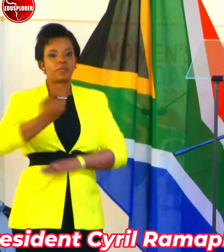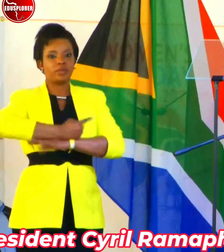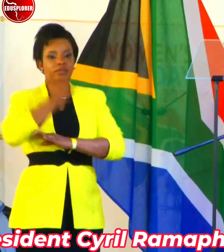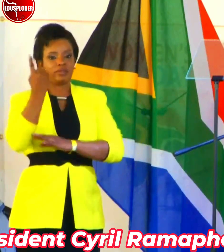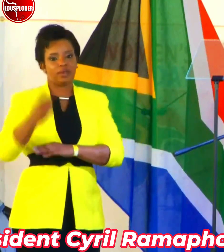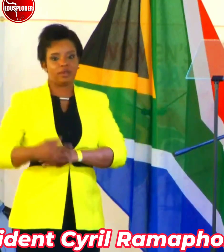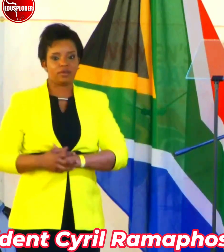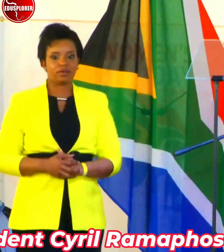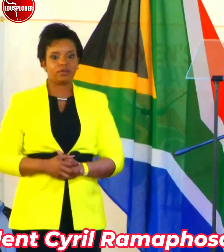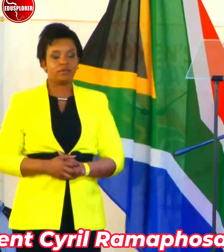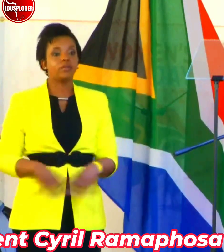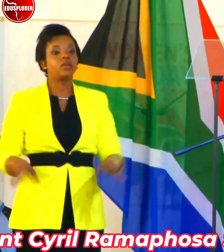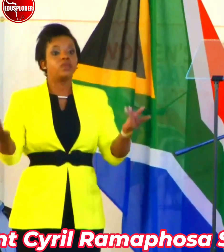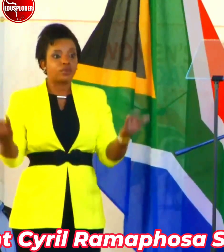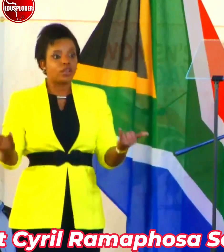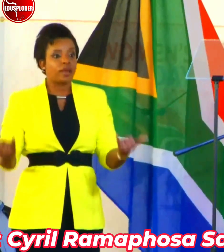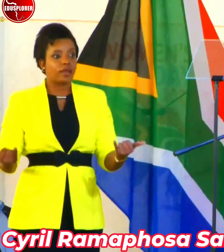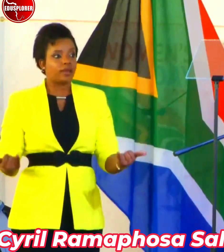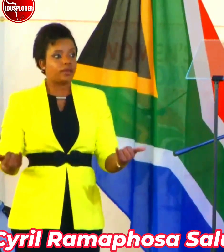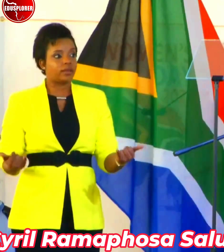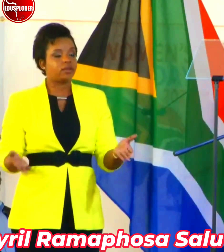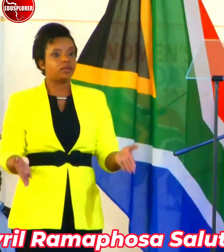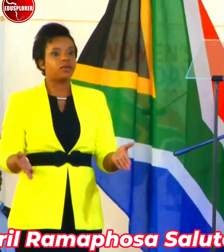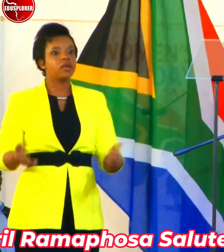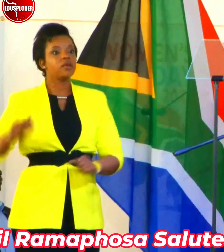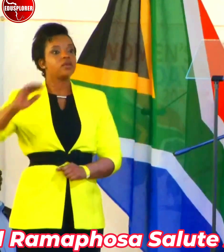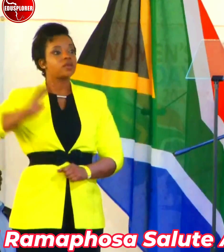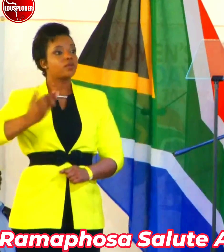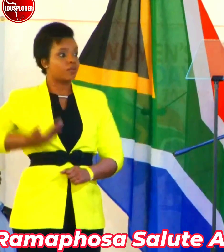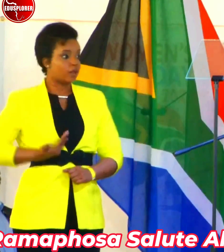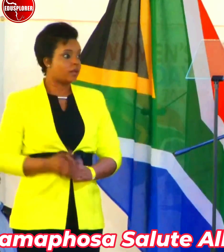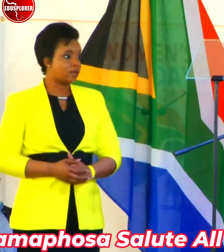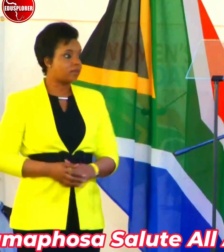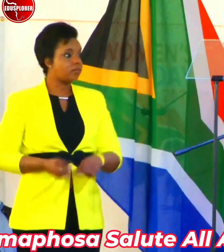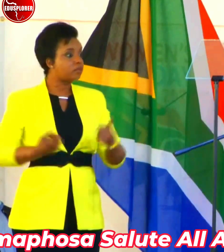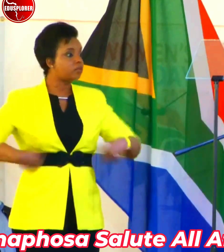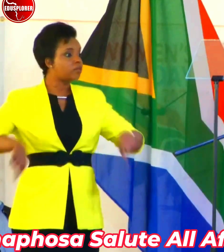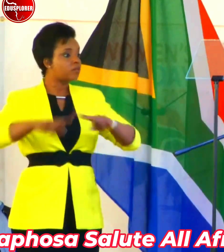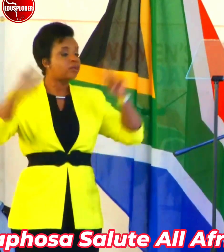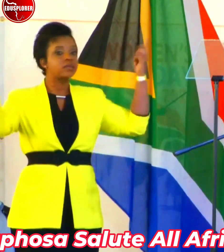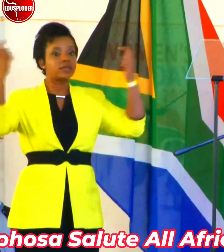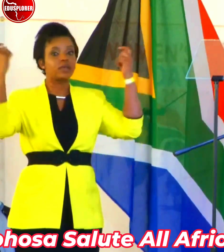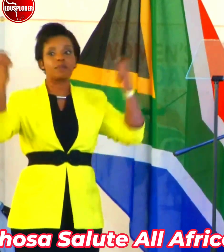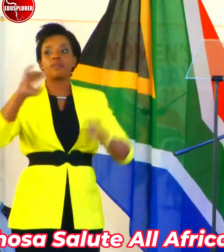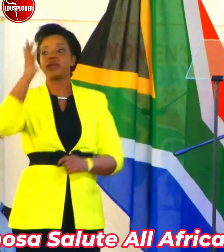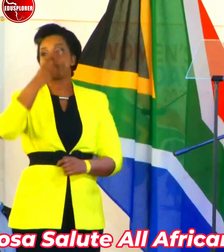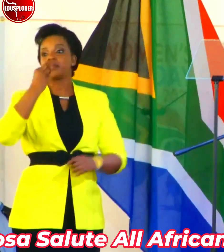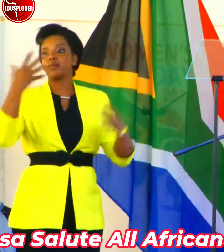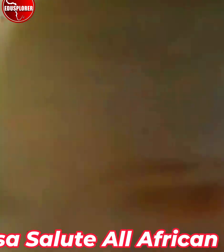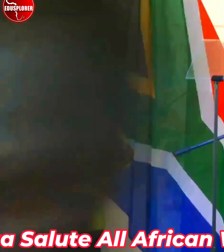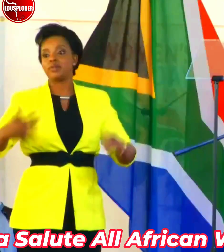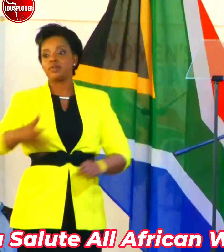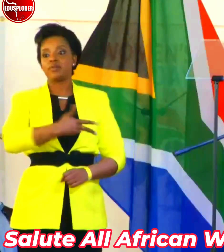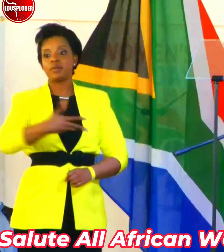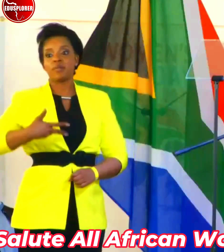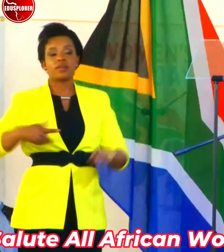Today, as men and as women, we celebrate the beautiful mothers of our nation,